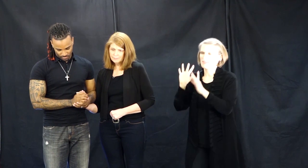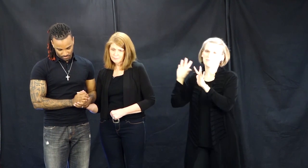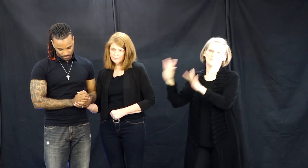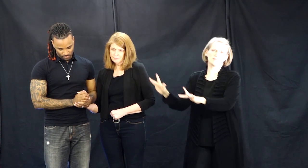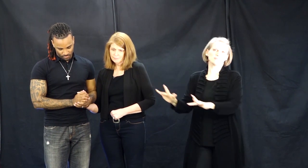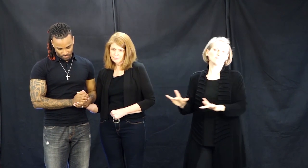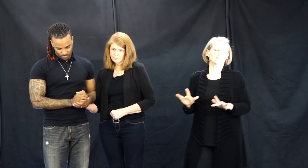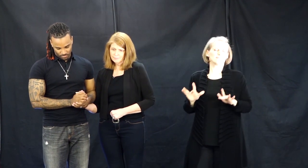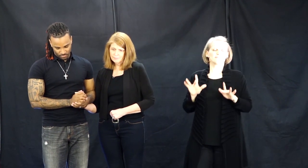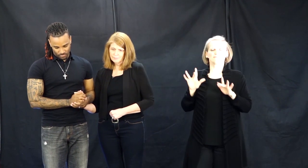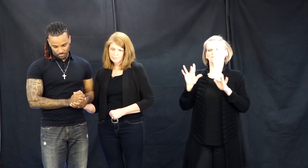have pity.